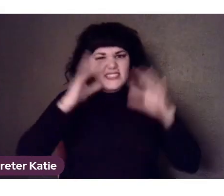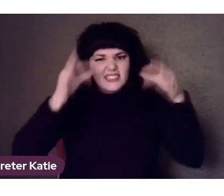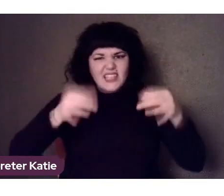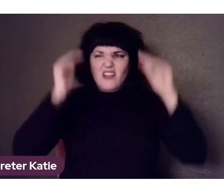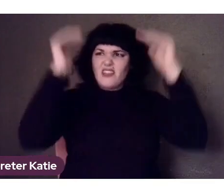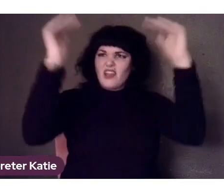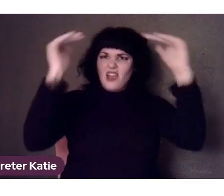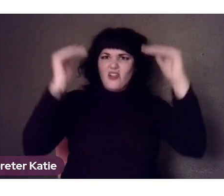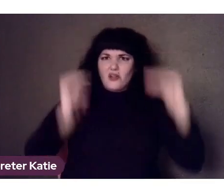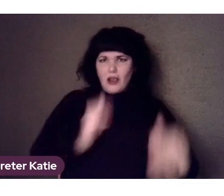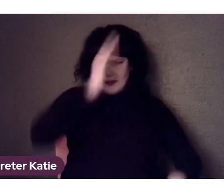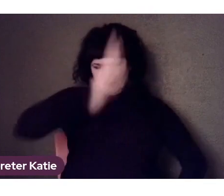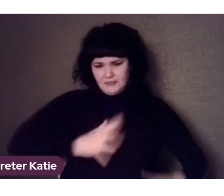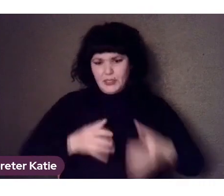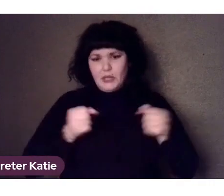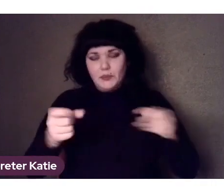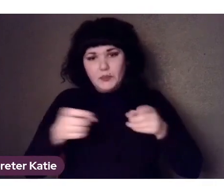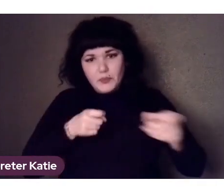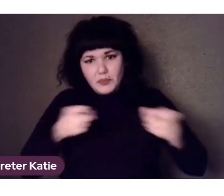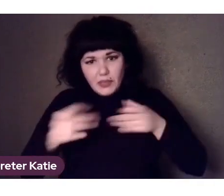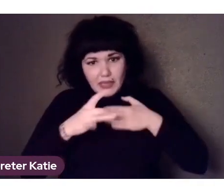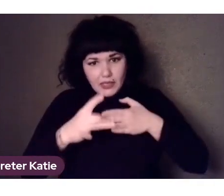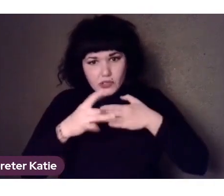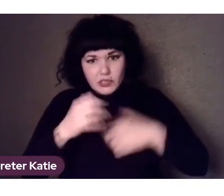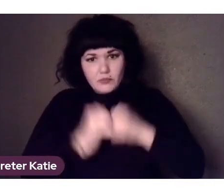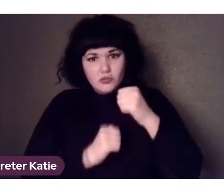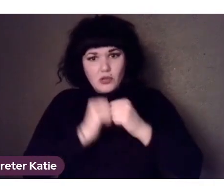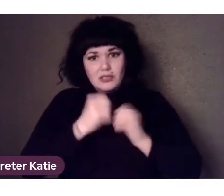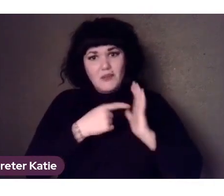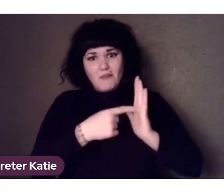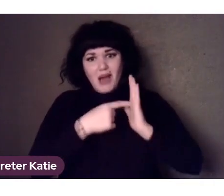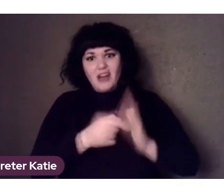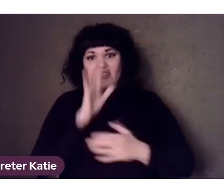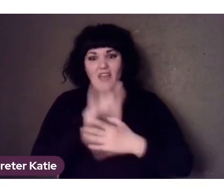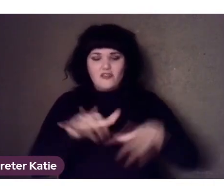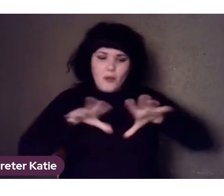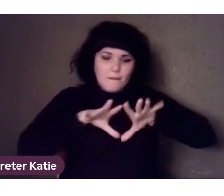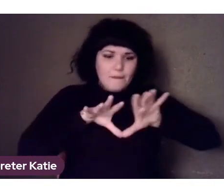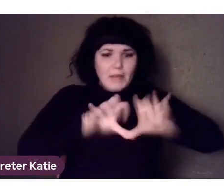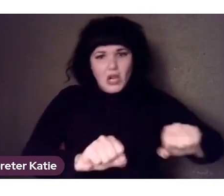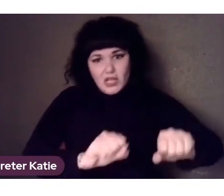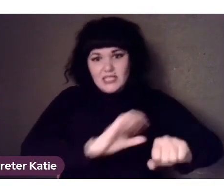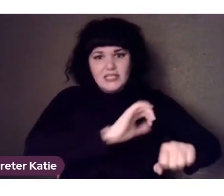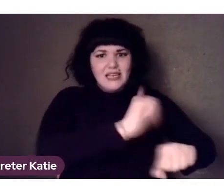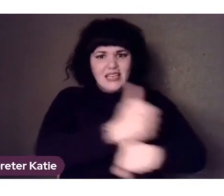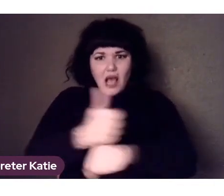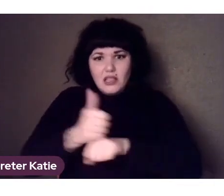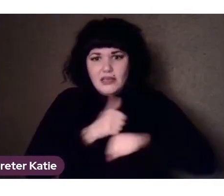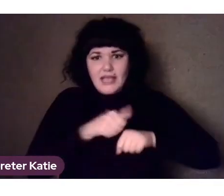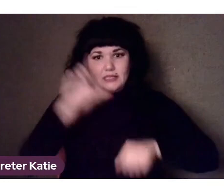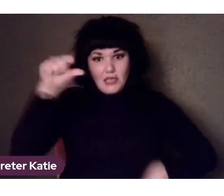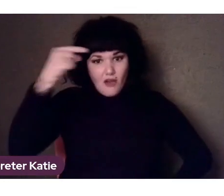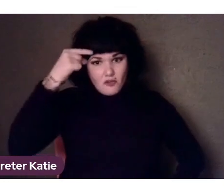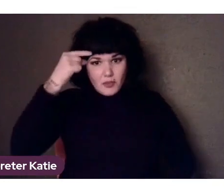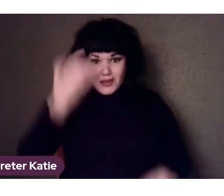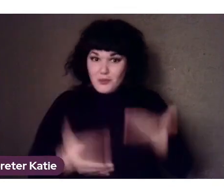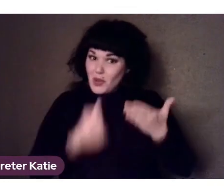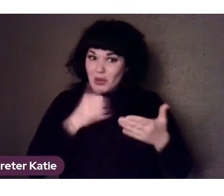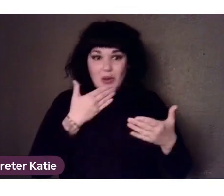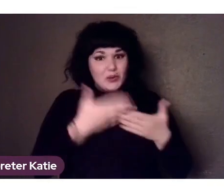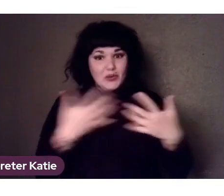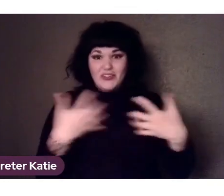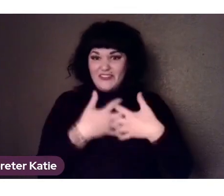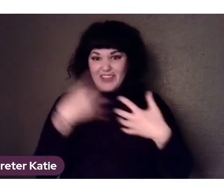patriarchal leadership structures modeled after an imperialist colonizing government probably isn't a good fit for a healing